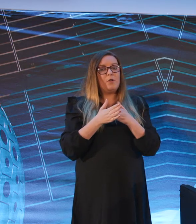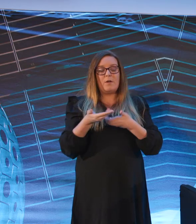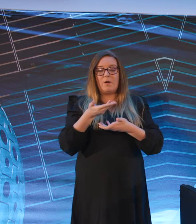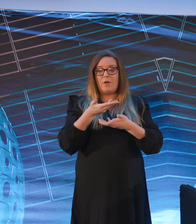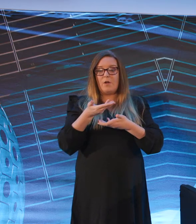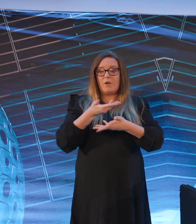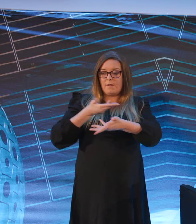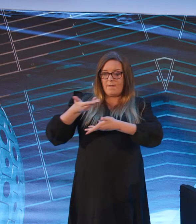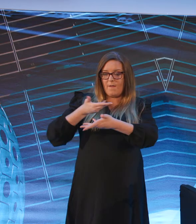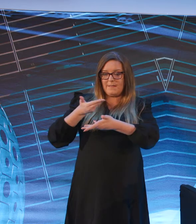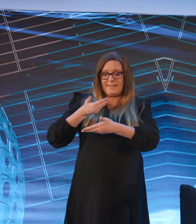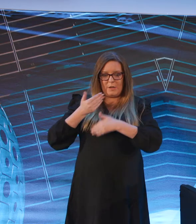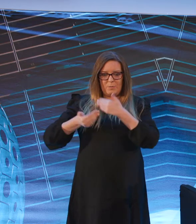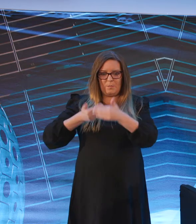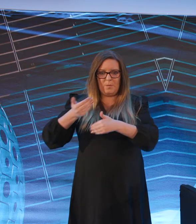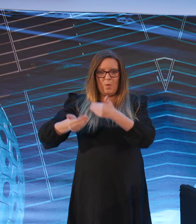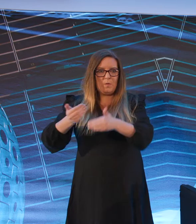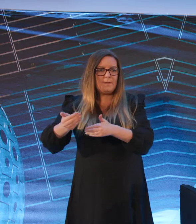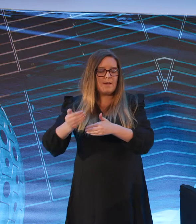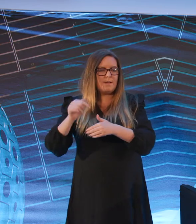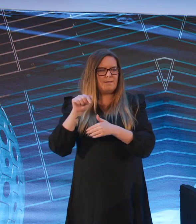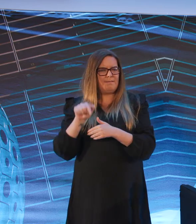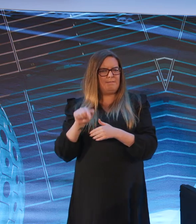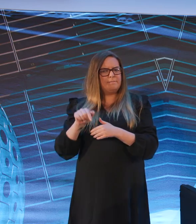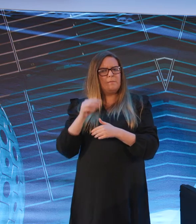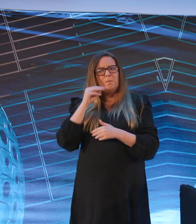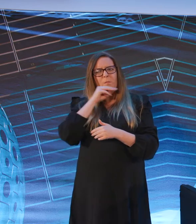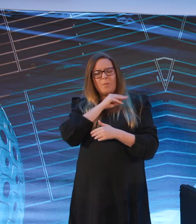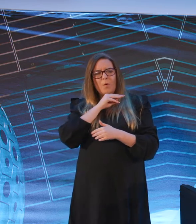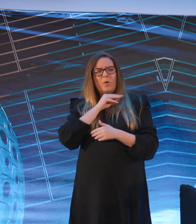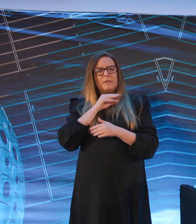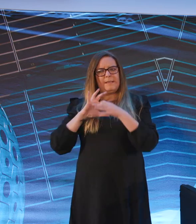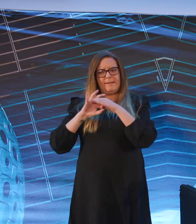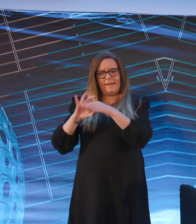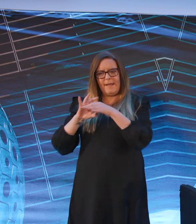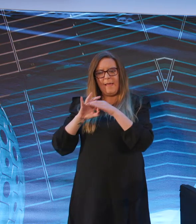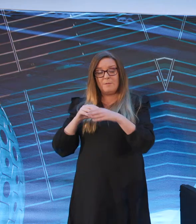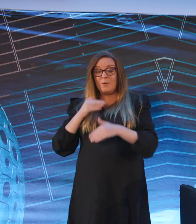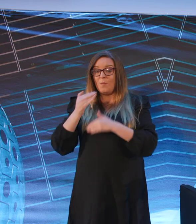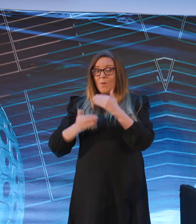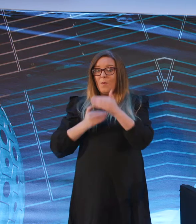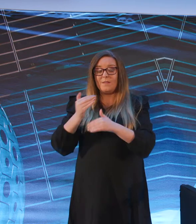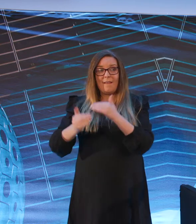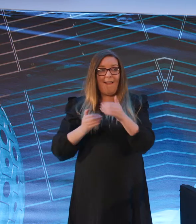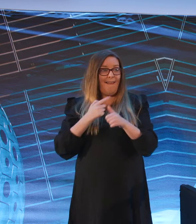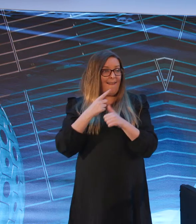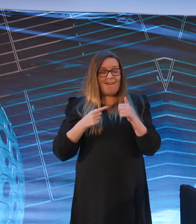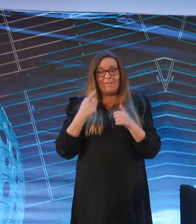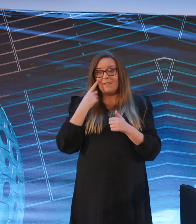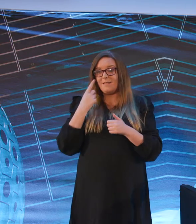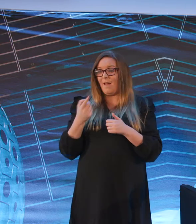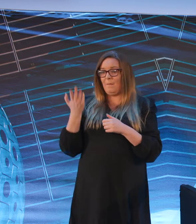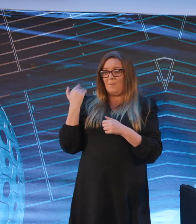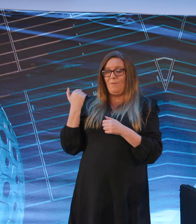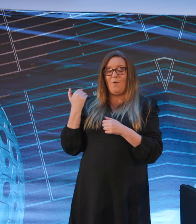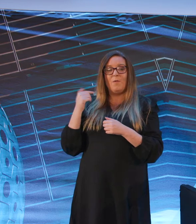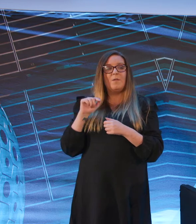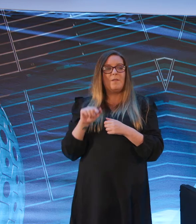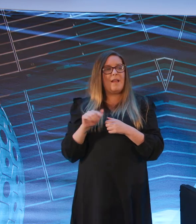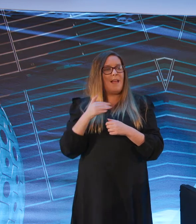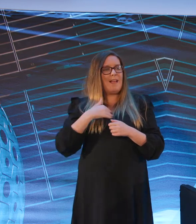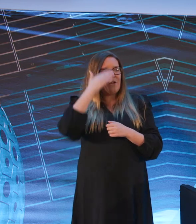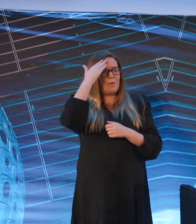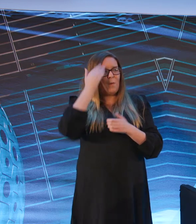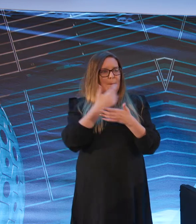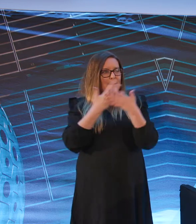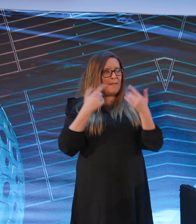consultation process, which was one of the most engaged processes that I have ever seen. I know many of